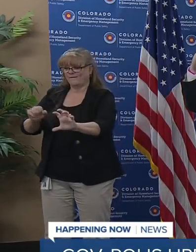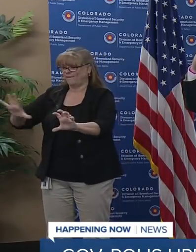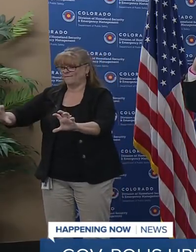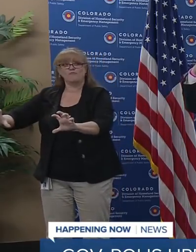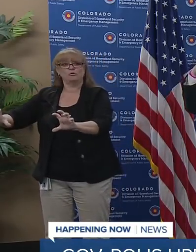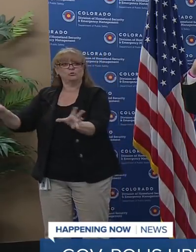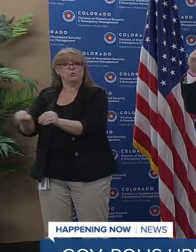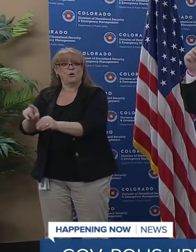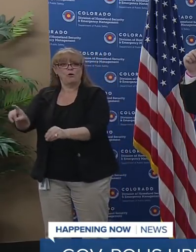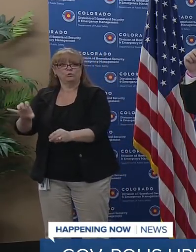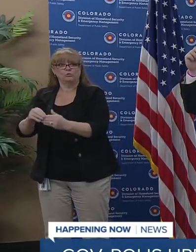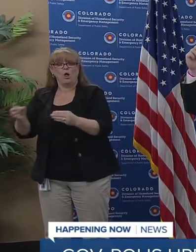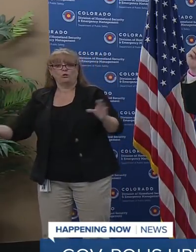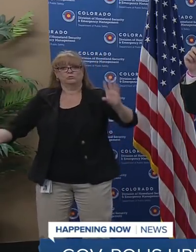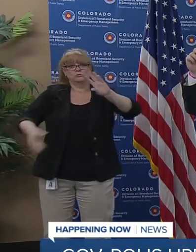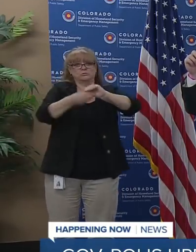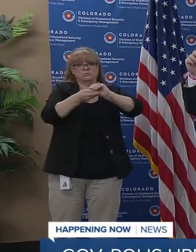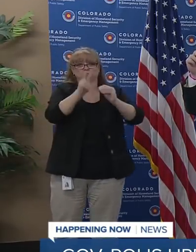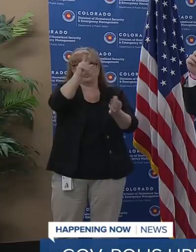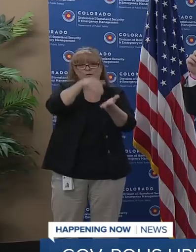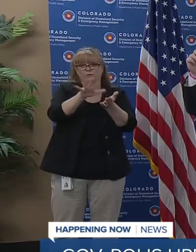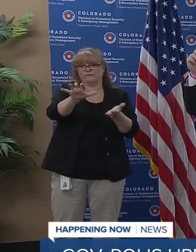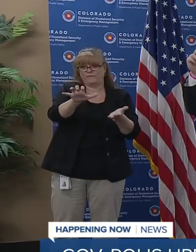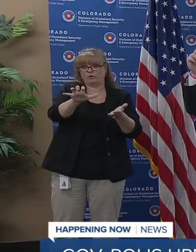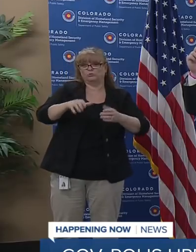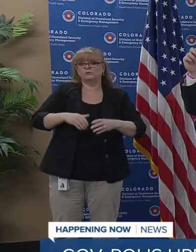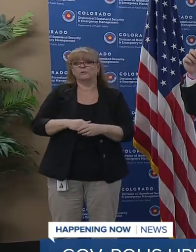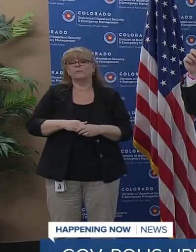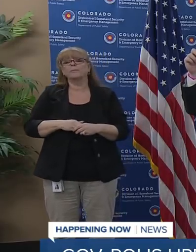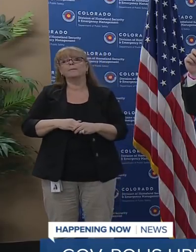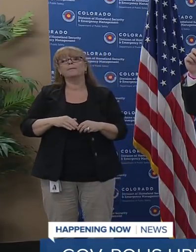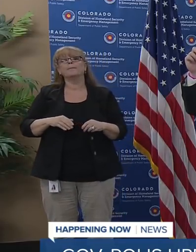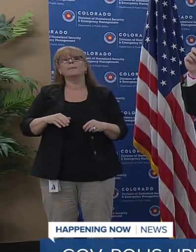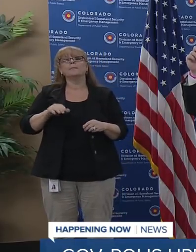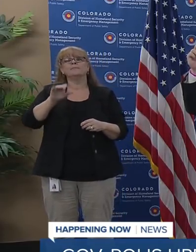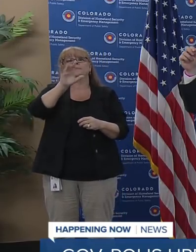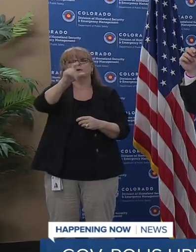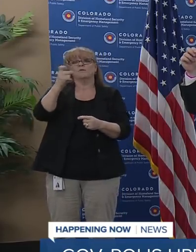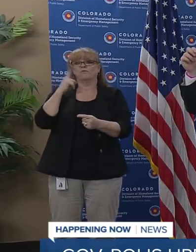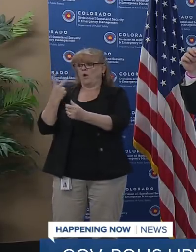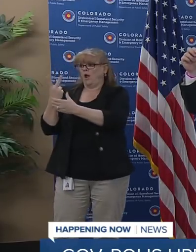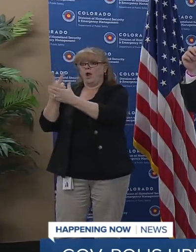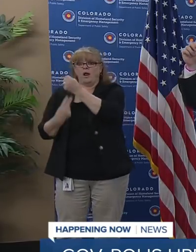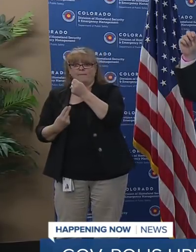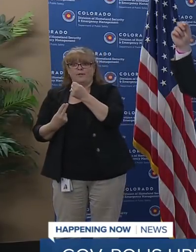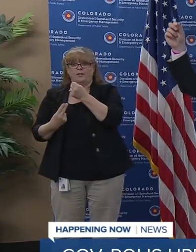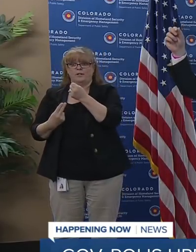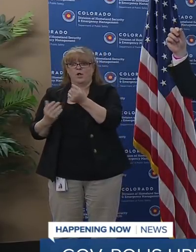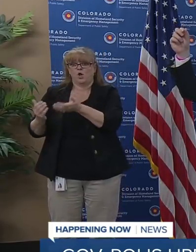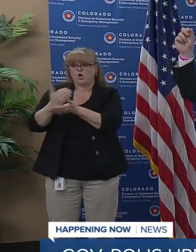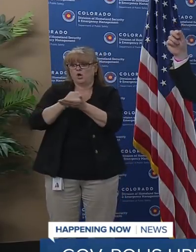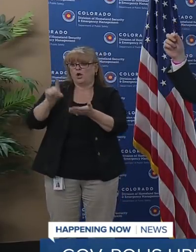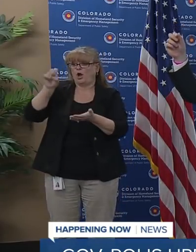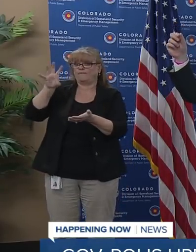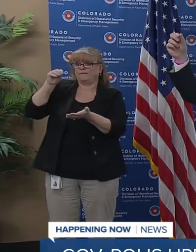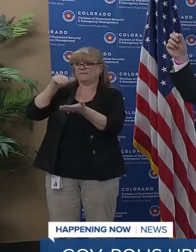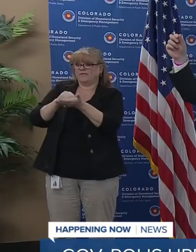up to $100,000. $2,400 for a couple, up to $150,000. And then you get something